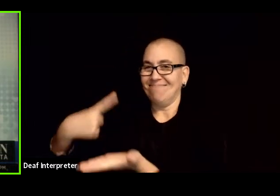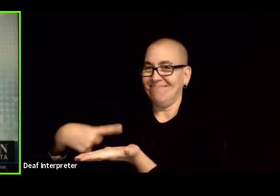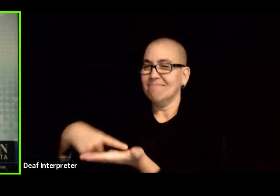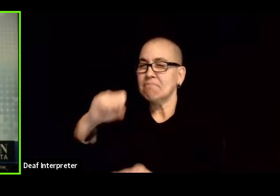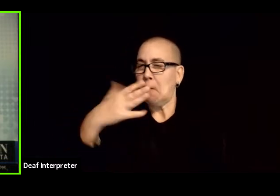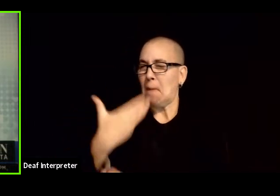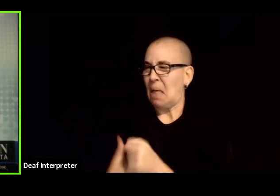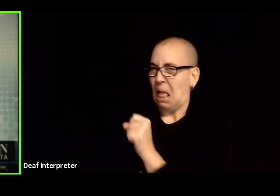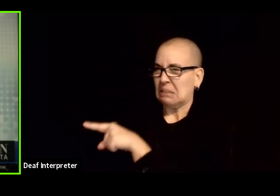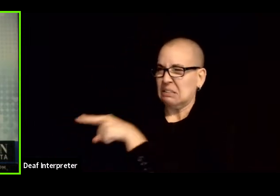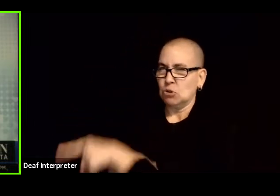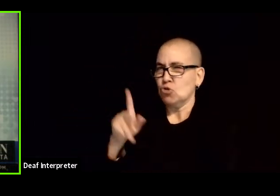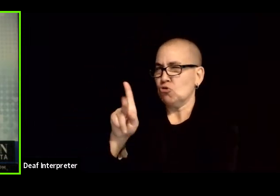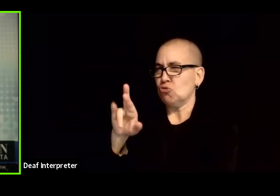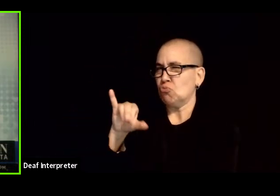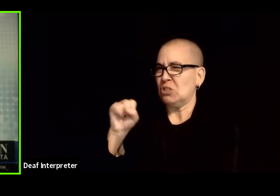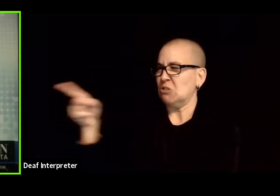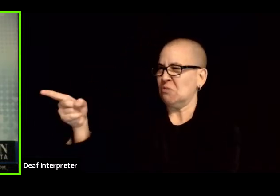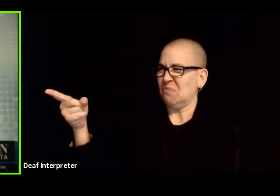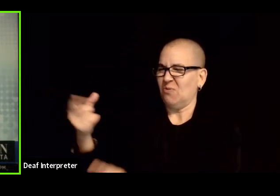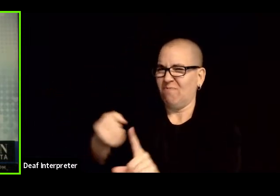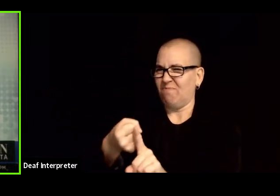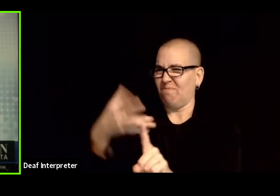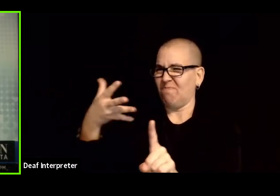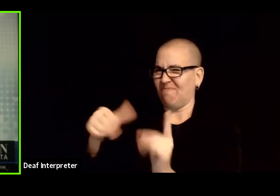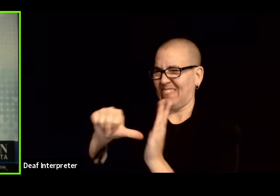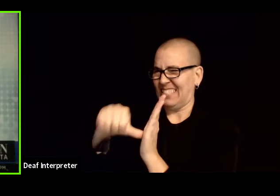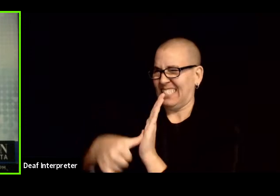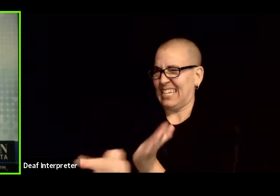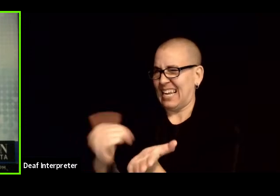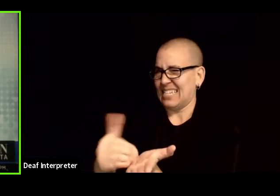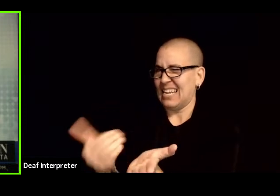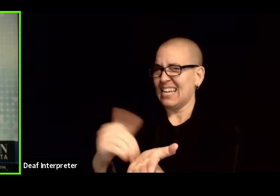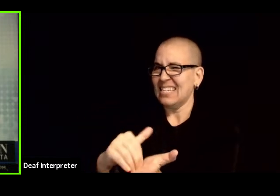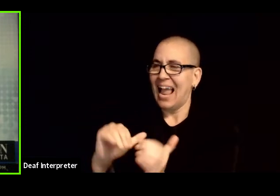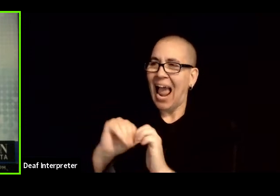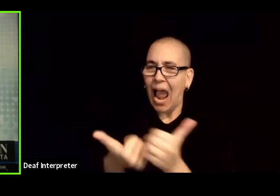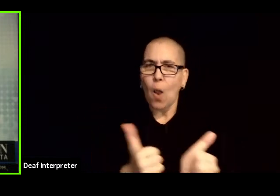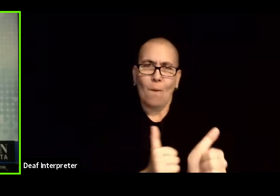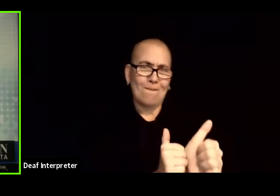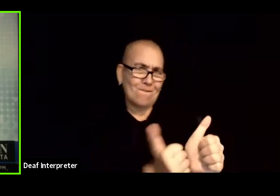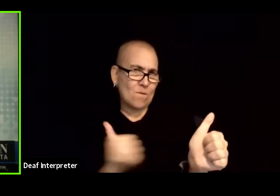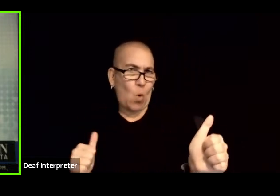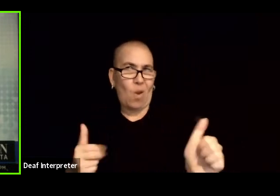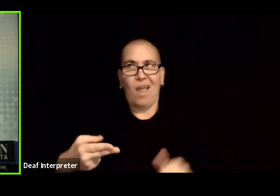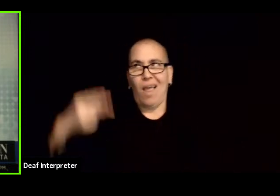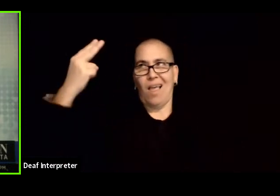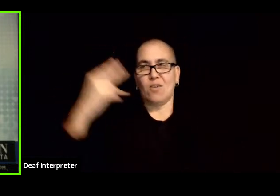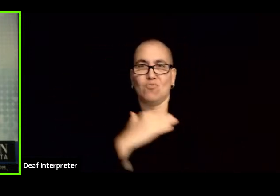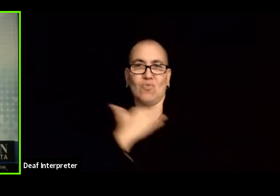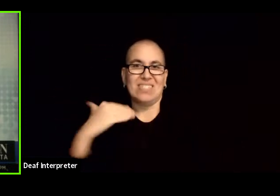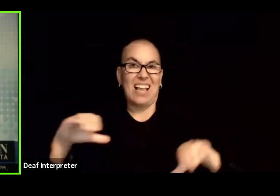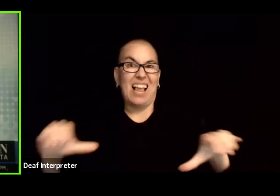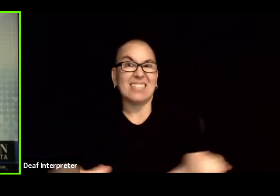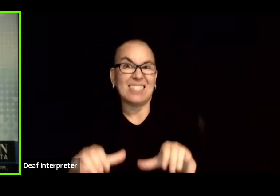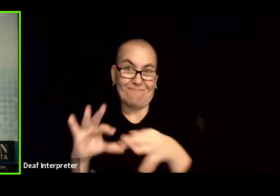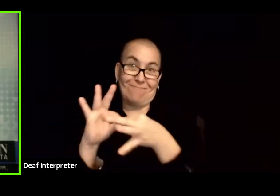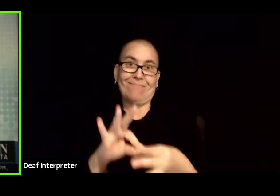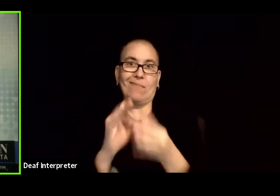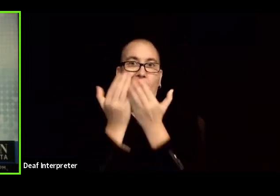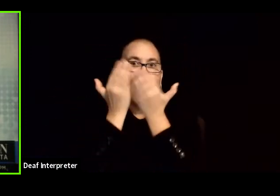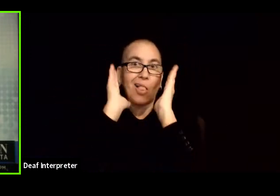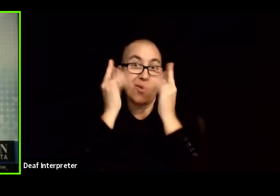the guidance about how to avoid higher risk activities. But in general, yes, I think Halloween often is